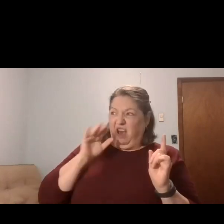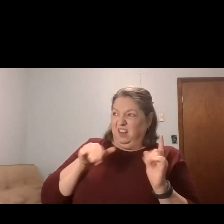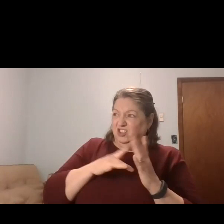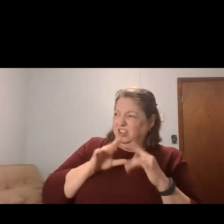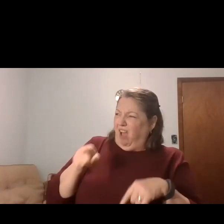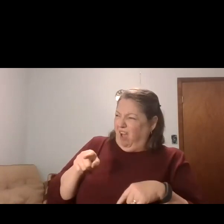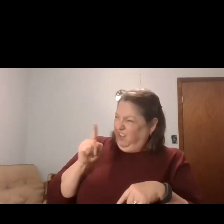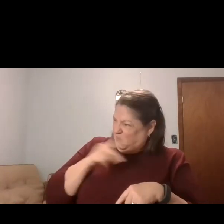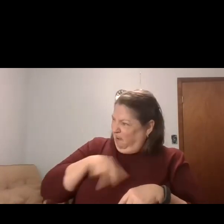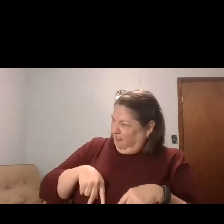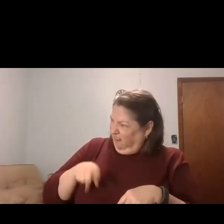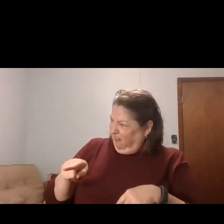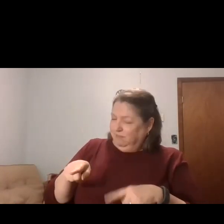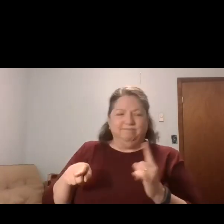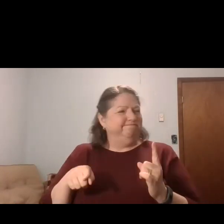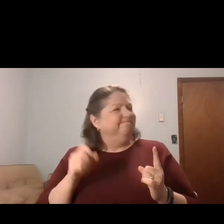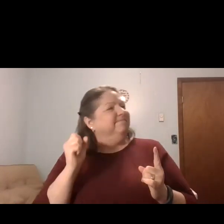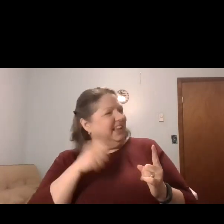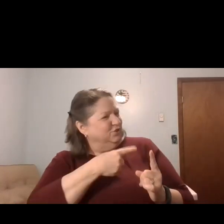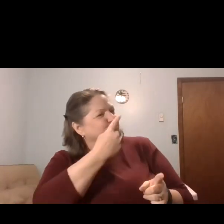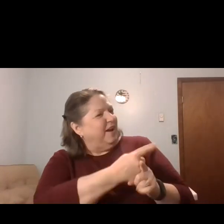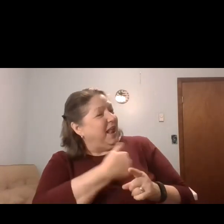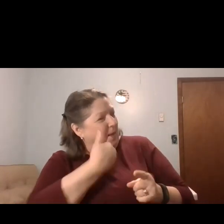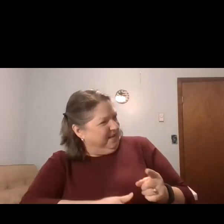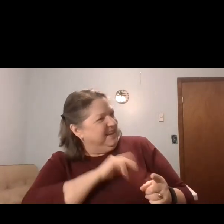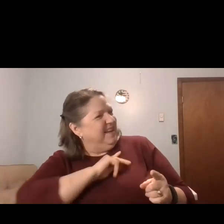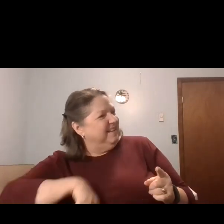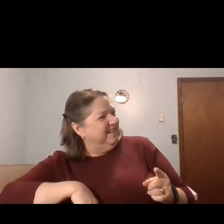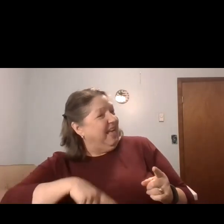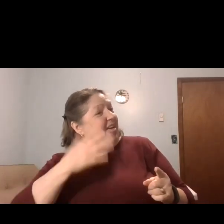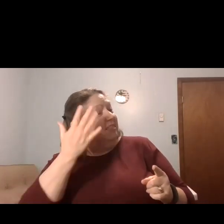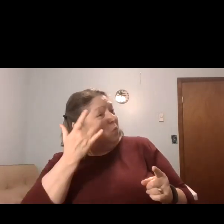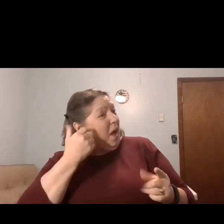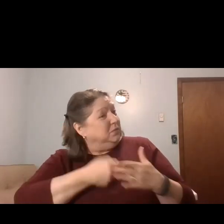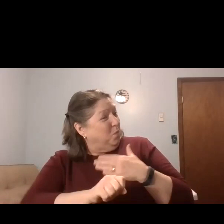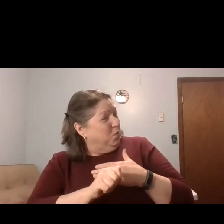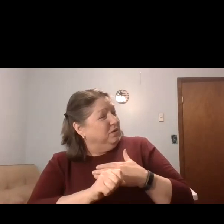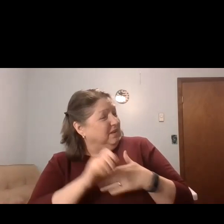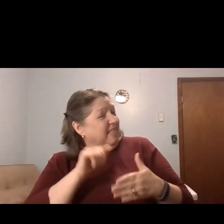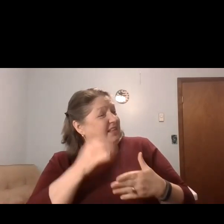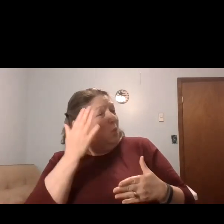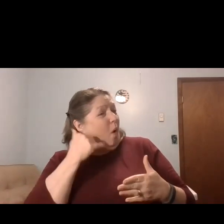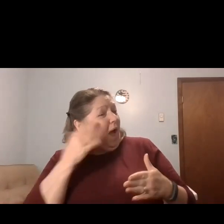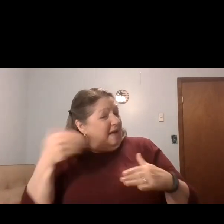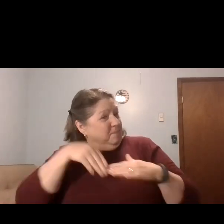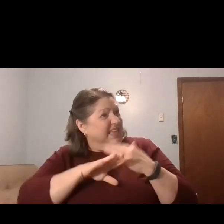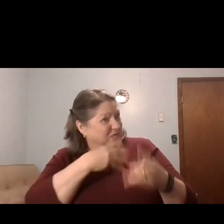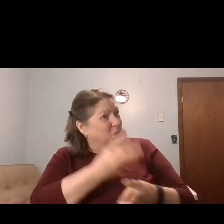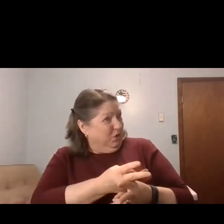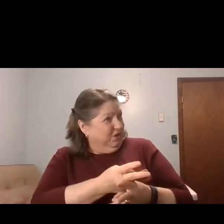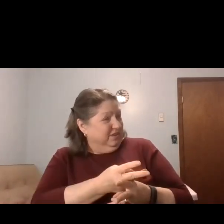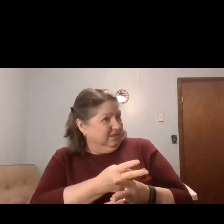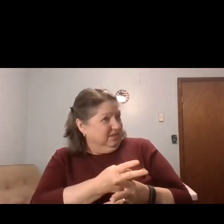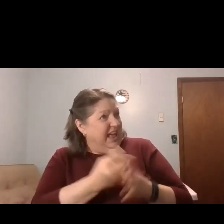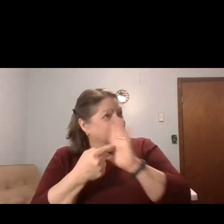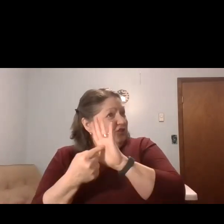answered, 'You say correctly that I'm a king. For this I have been born, and for this I have come into the world, to